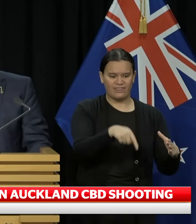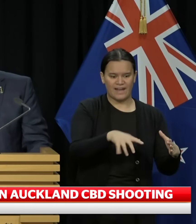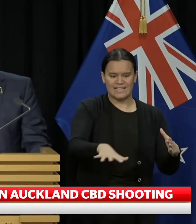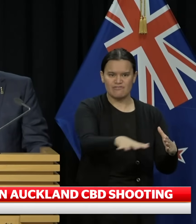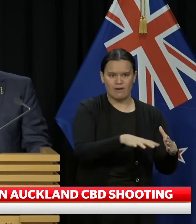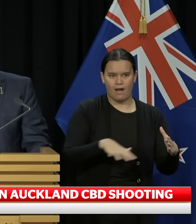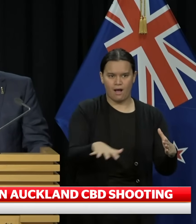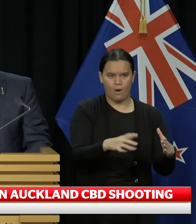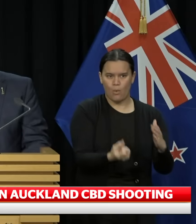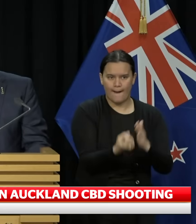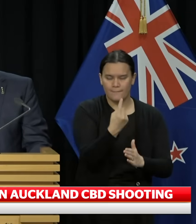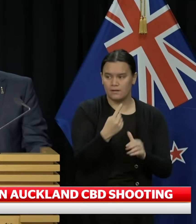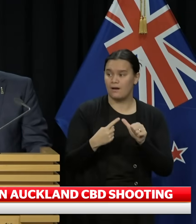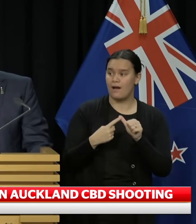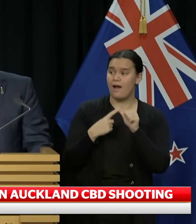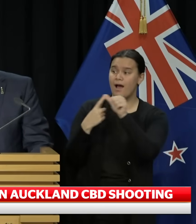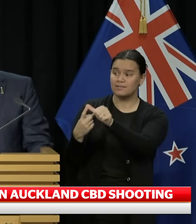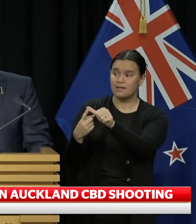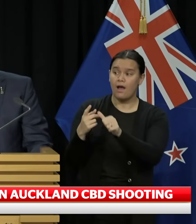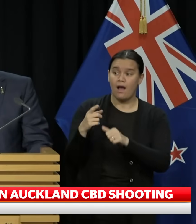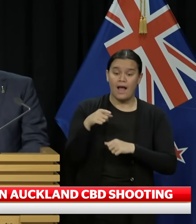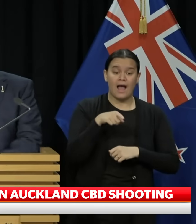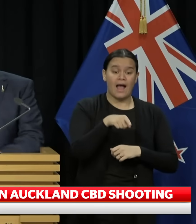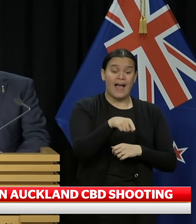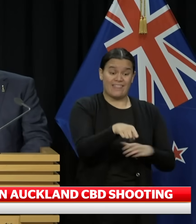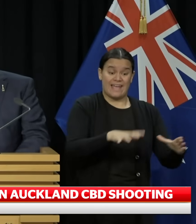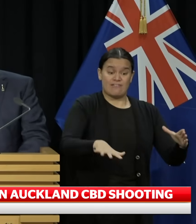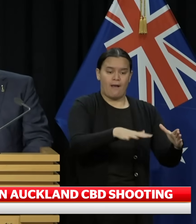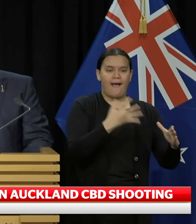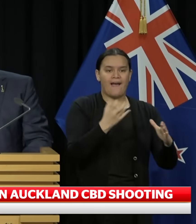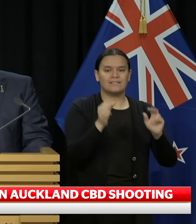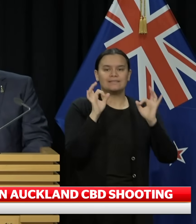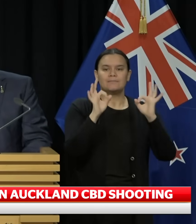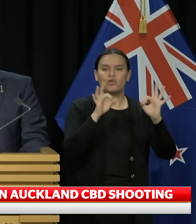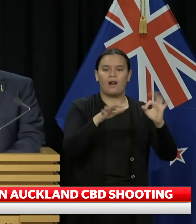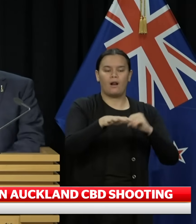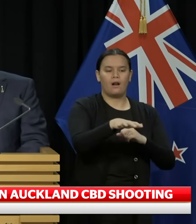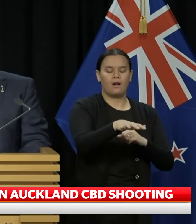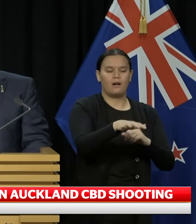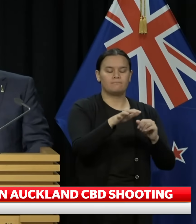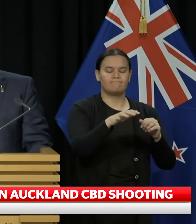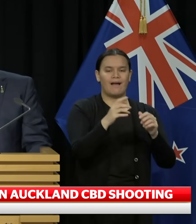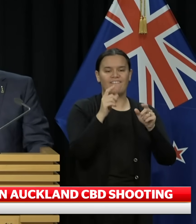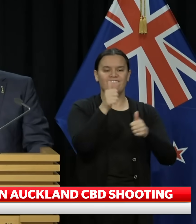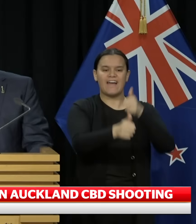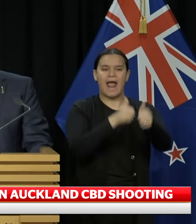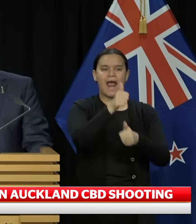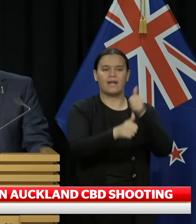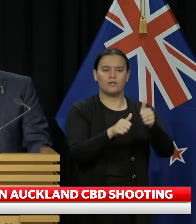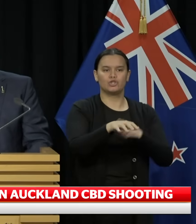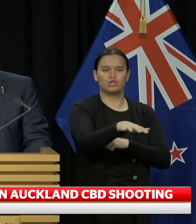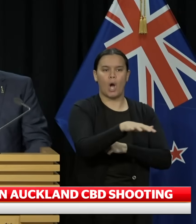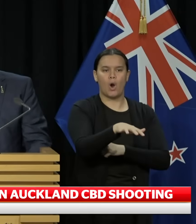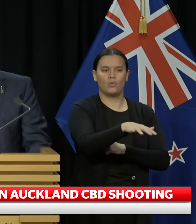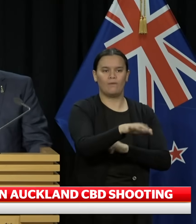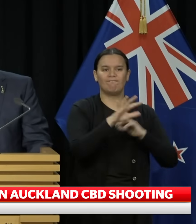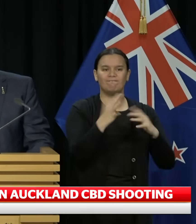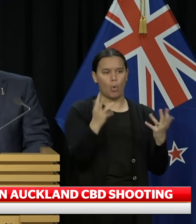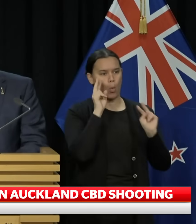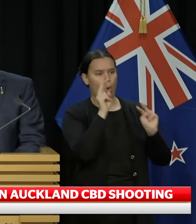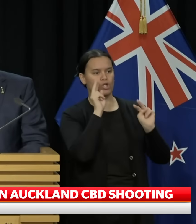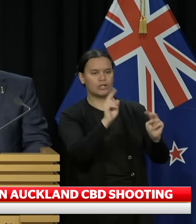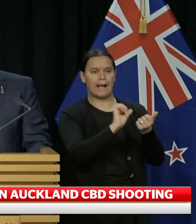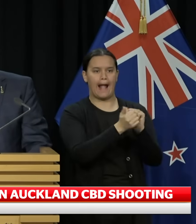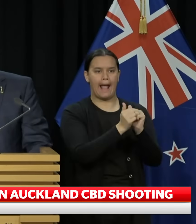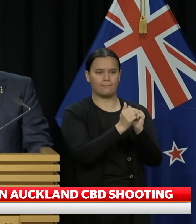reduce the cordon, but yes, you're correct, the fan zone is there, plus some other people who are involved in the organisation of the tournament. Obviously, once